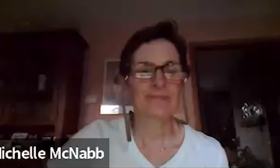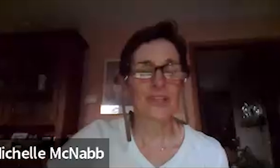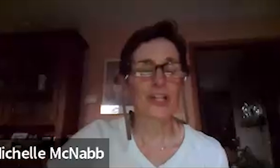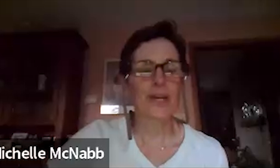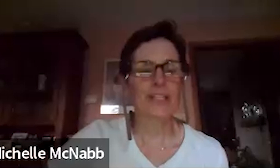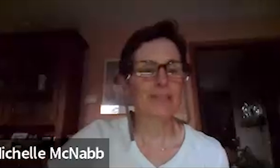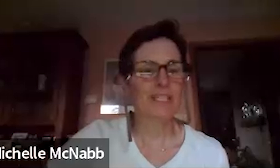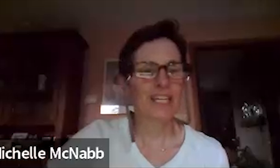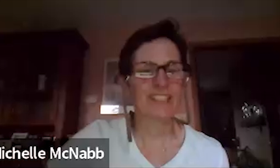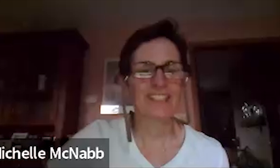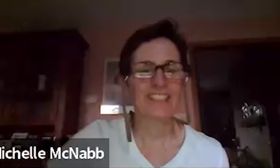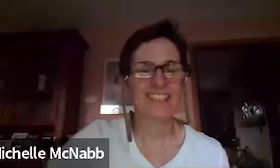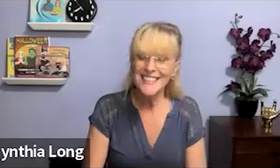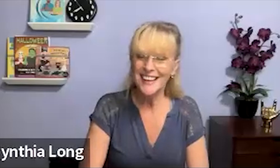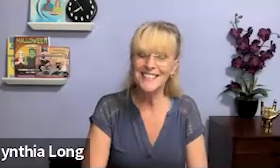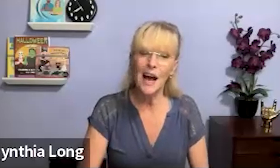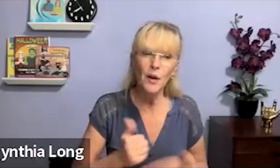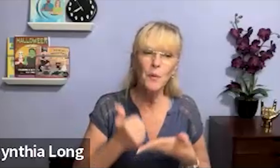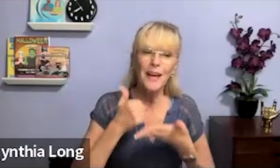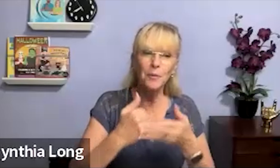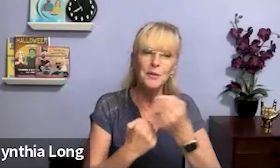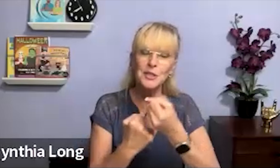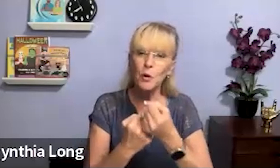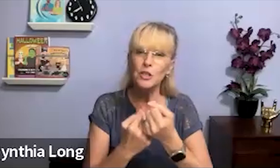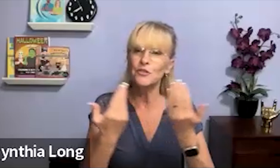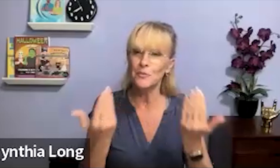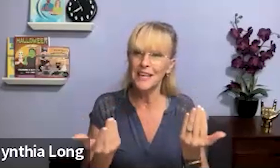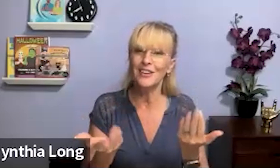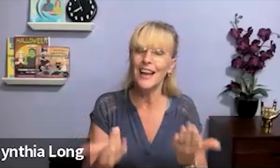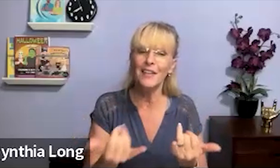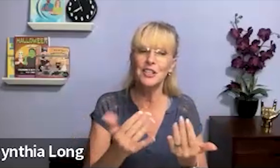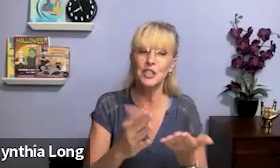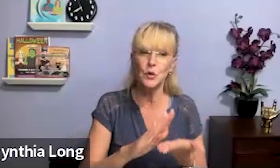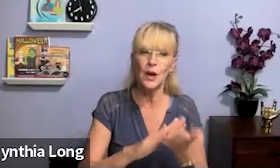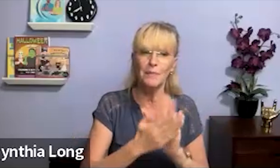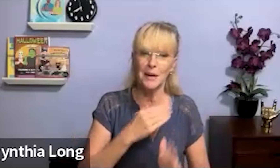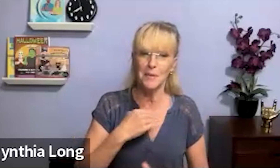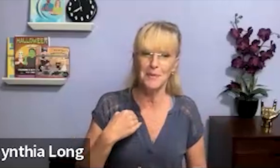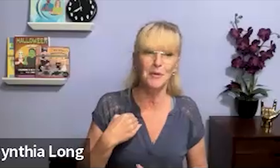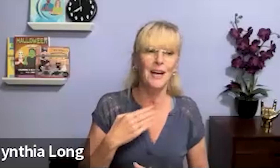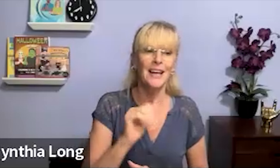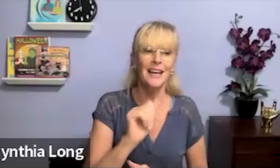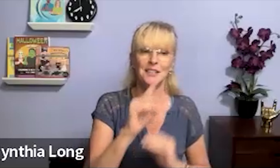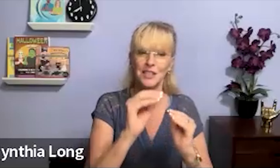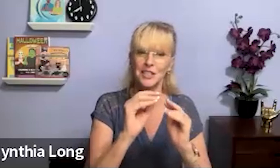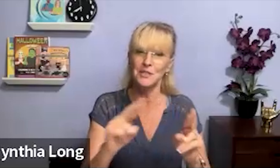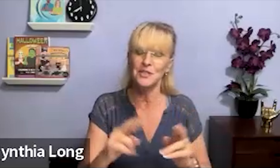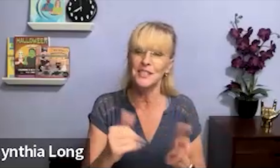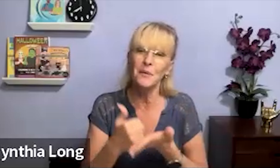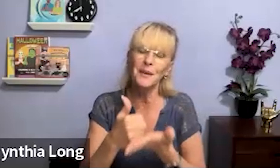Are you asking me again? Yes, yes. Yeah. How can we help you and support you from here now that you have become a member at ASL Teaching Resources? How can we